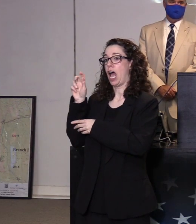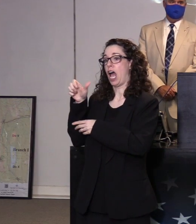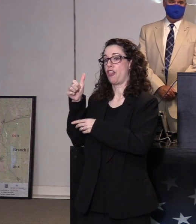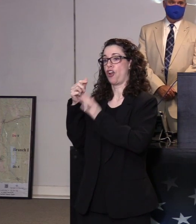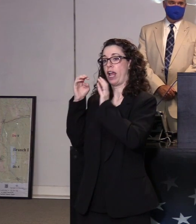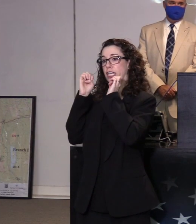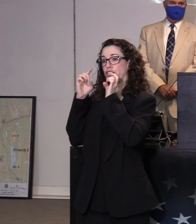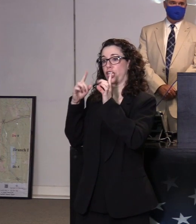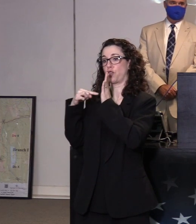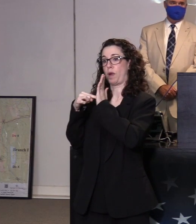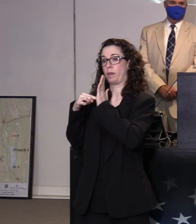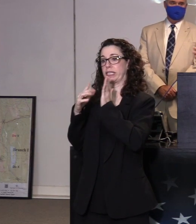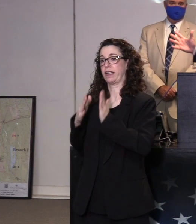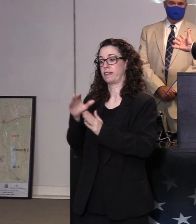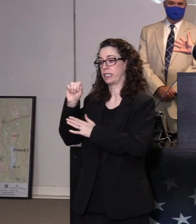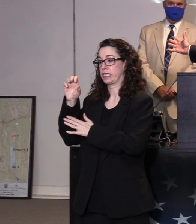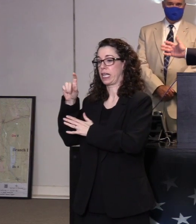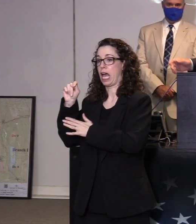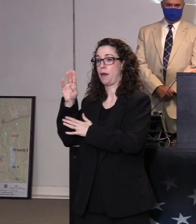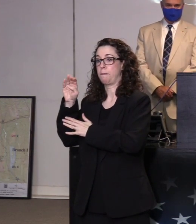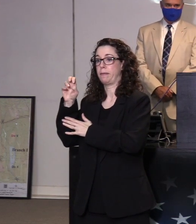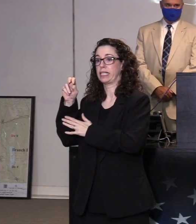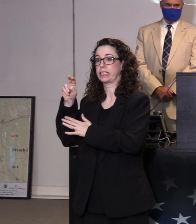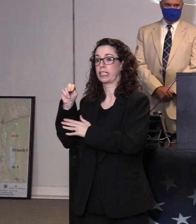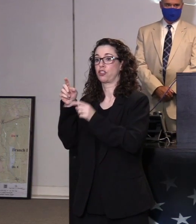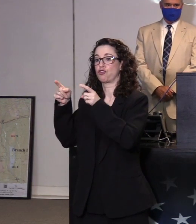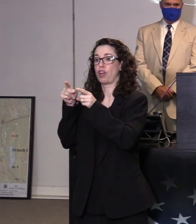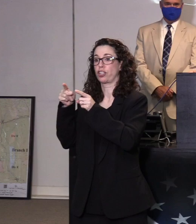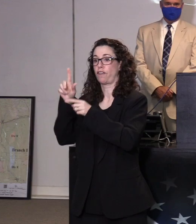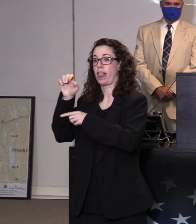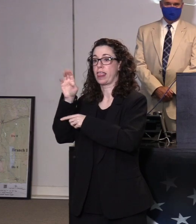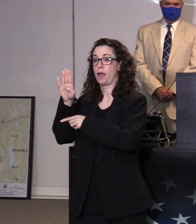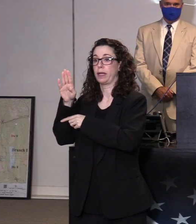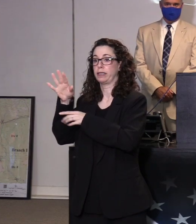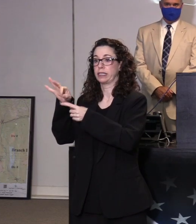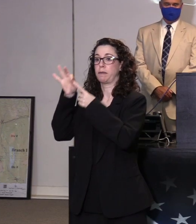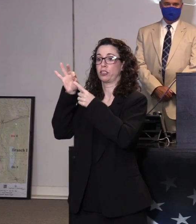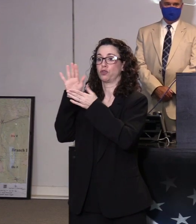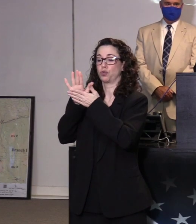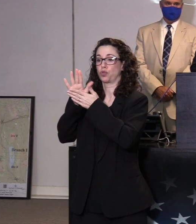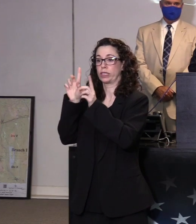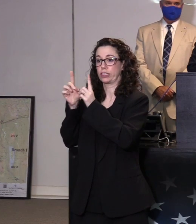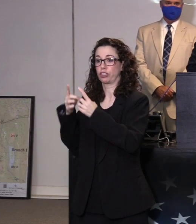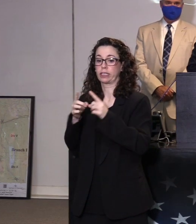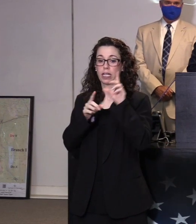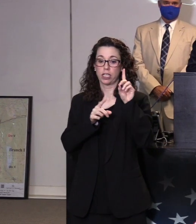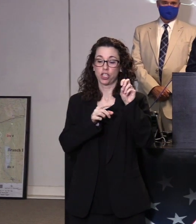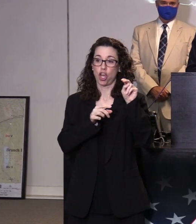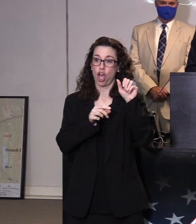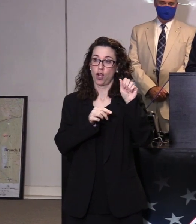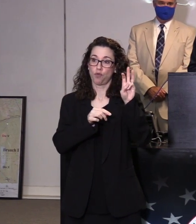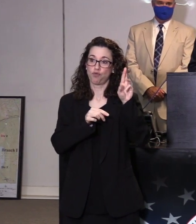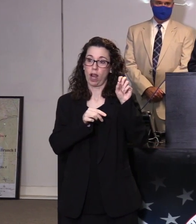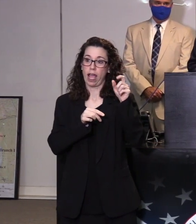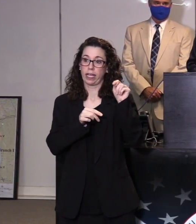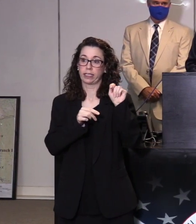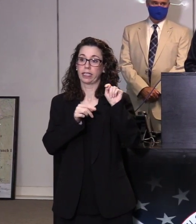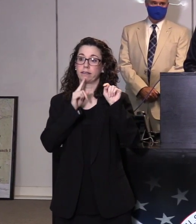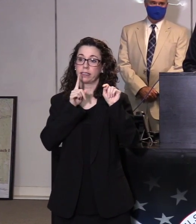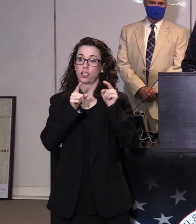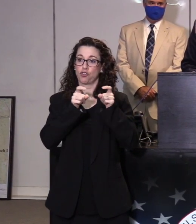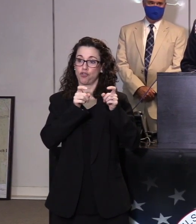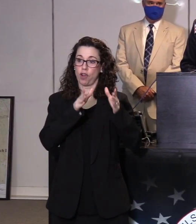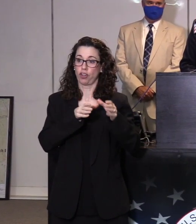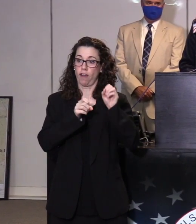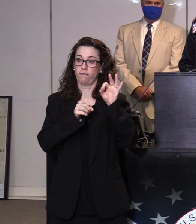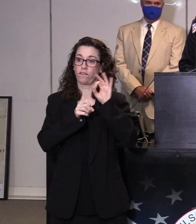educational representatives, Mr. Scott Benson, who's Director of the Lebanon Special School District, and Dr. Donna Wright, who's Director